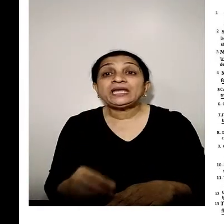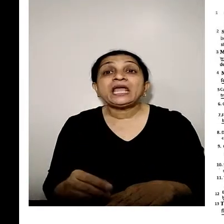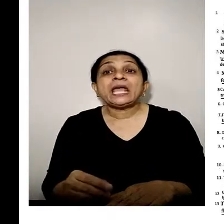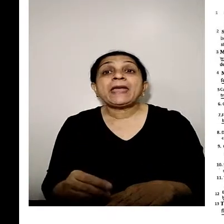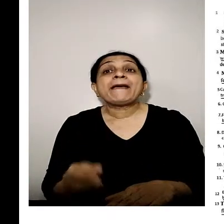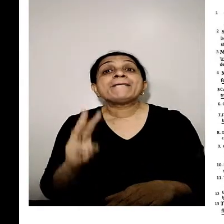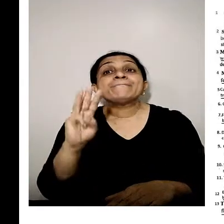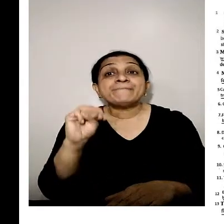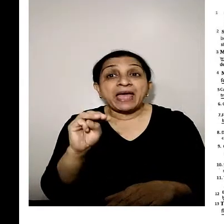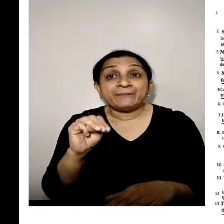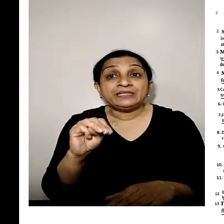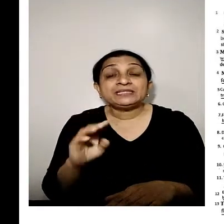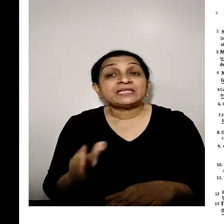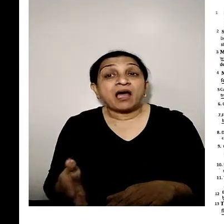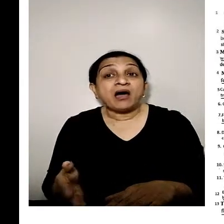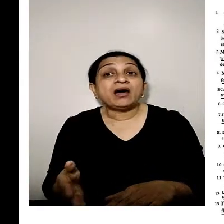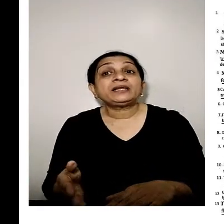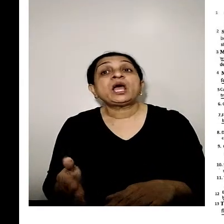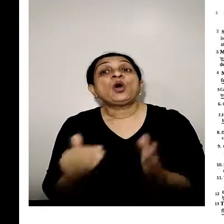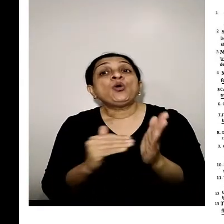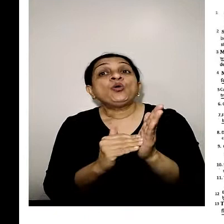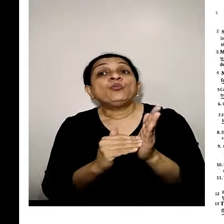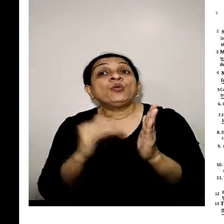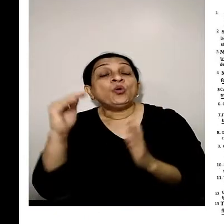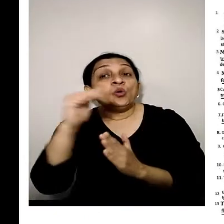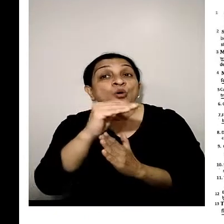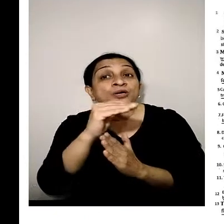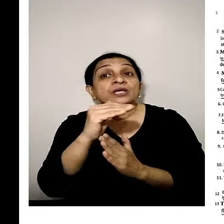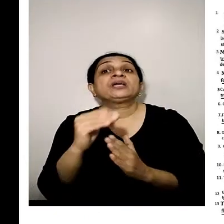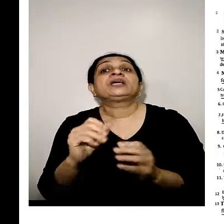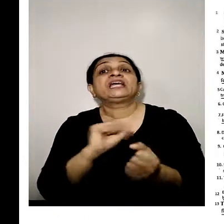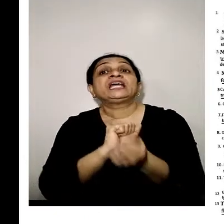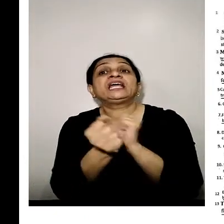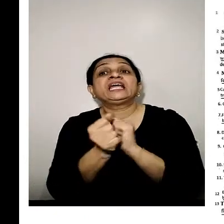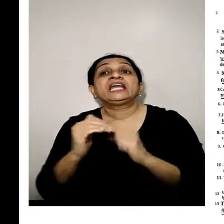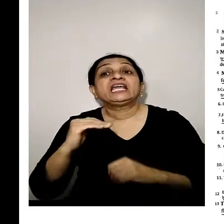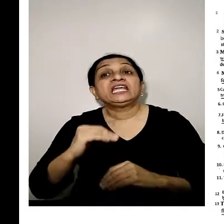Third one, mammals are more